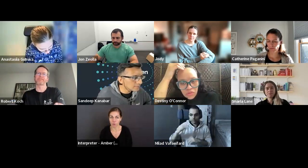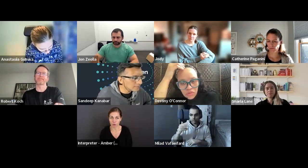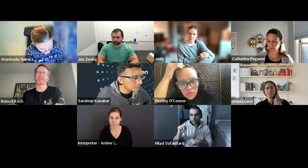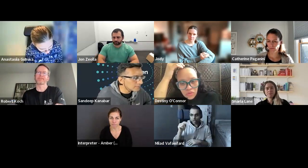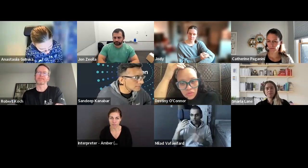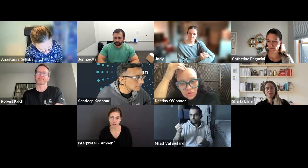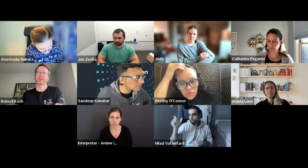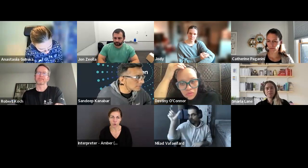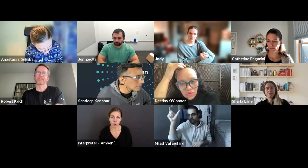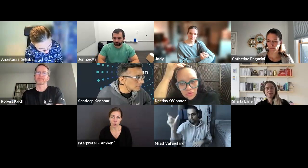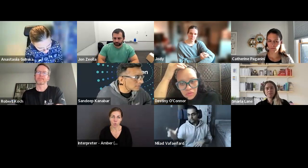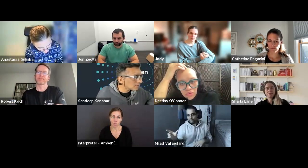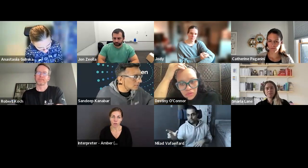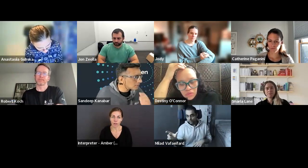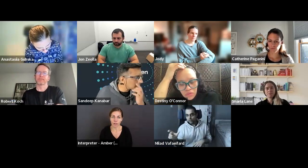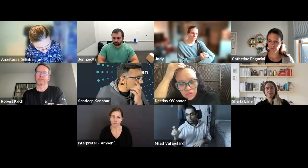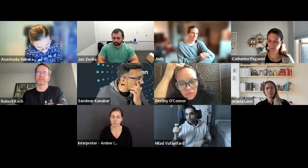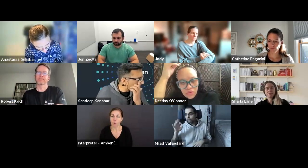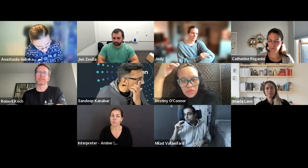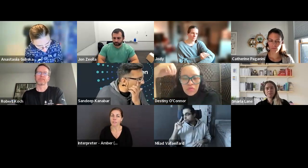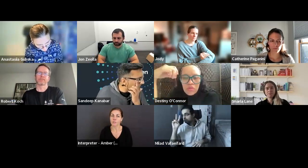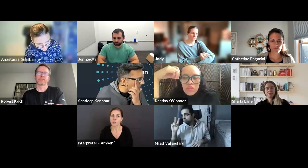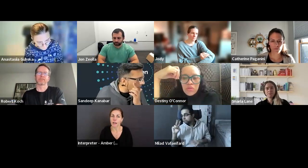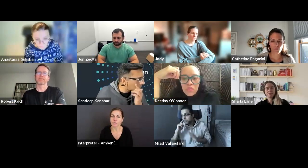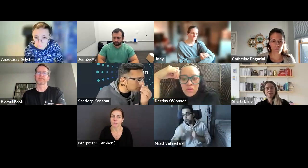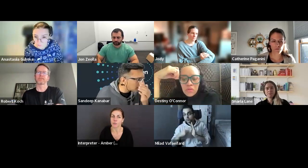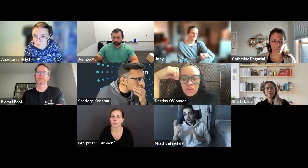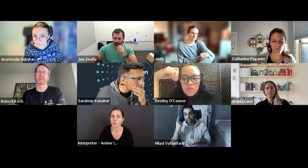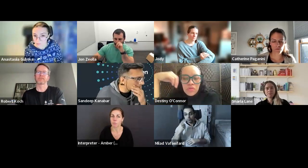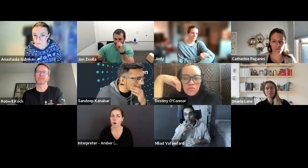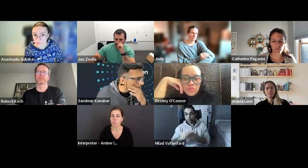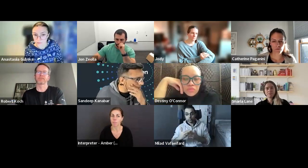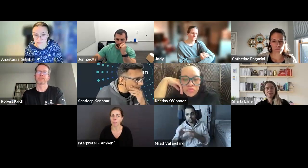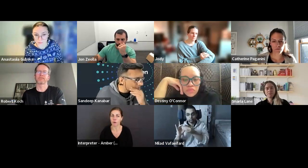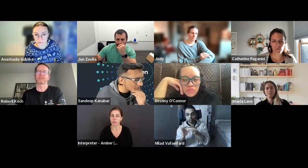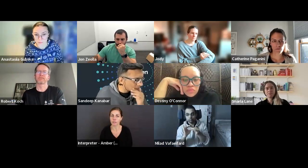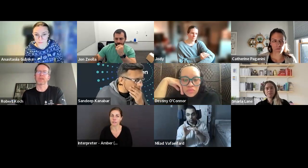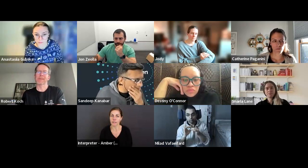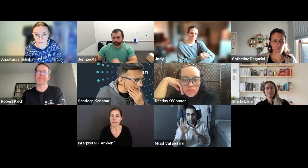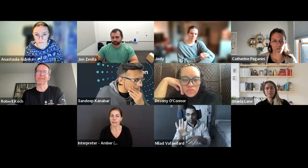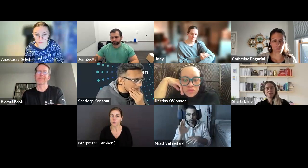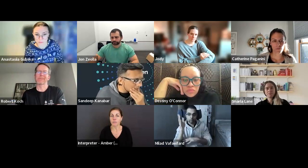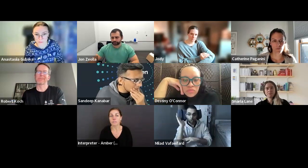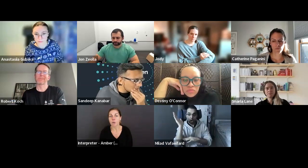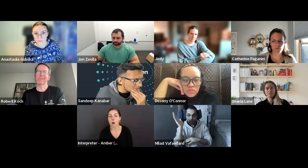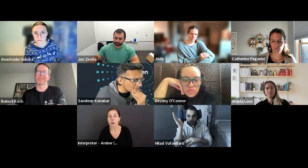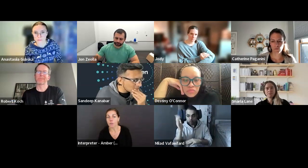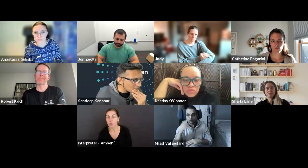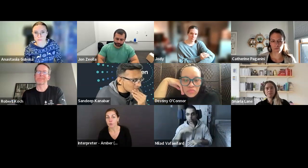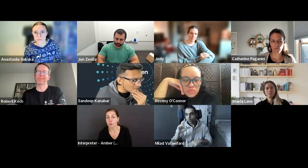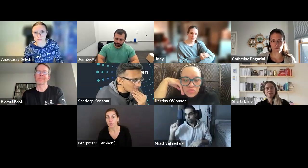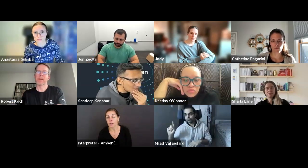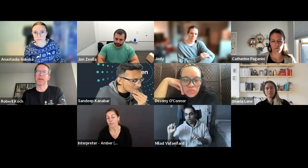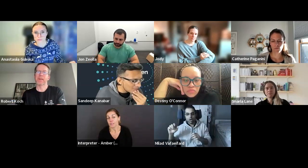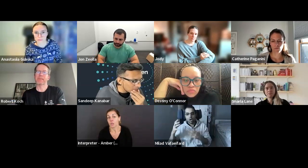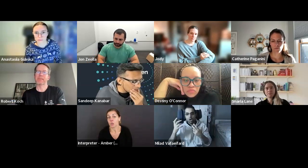of the program. So almost like a chat feature that would pop up for us. And if we saw that there